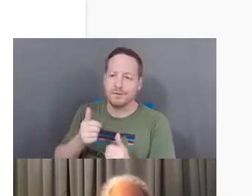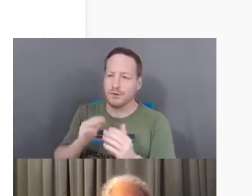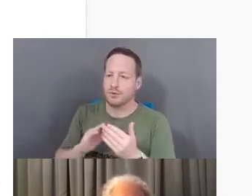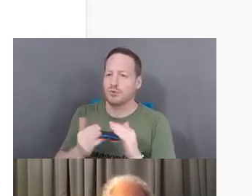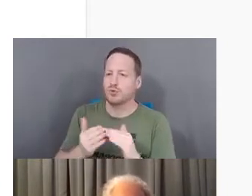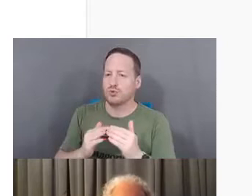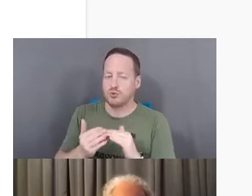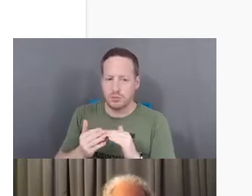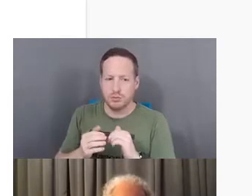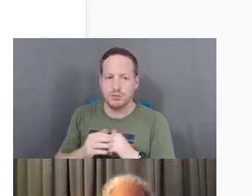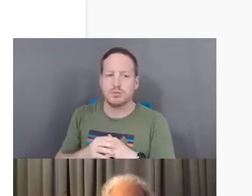deafened community.